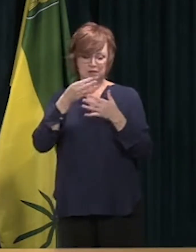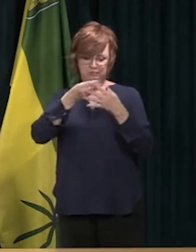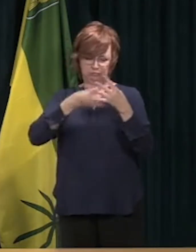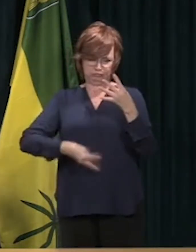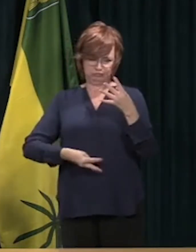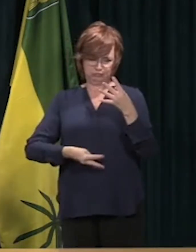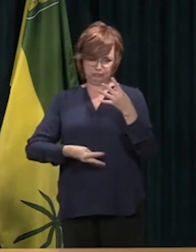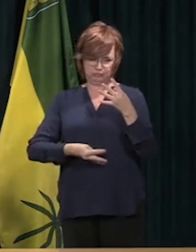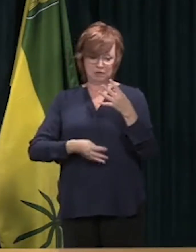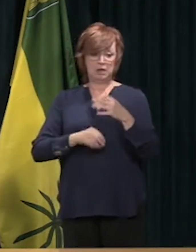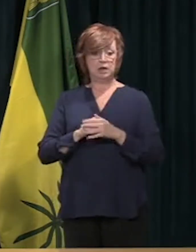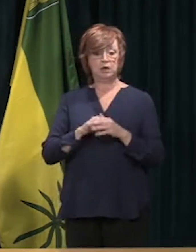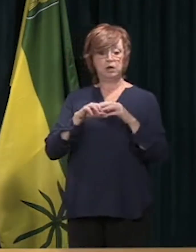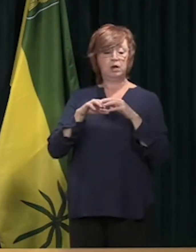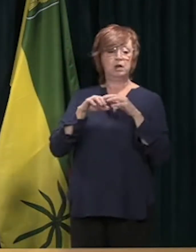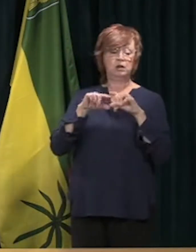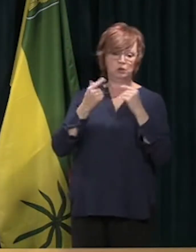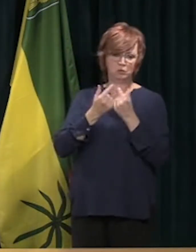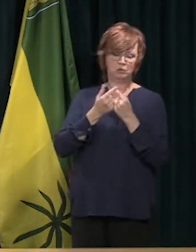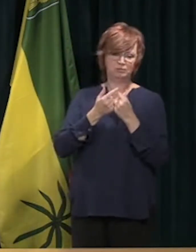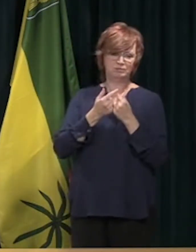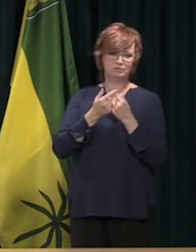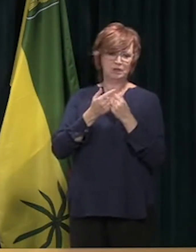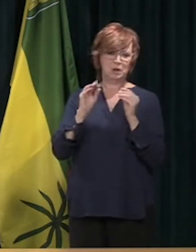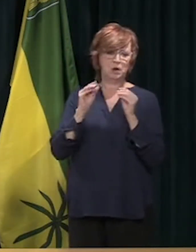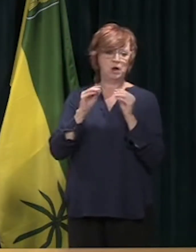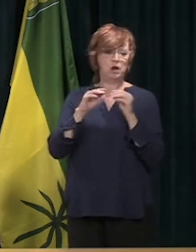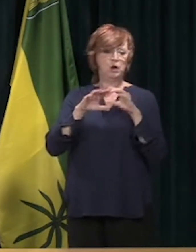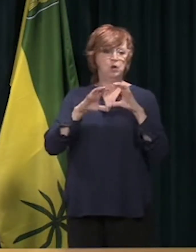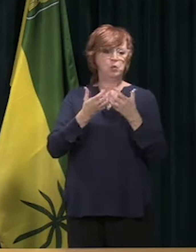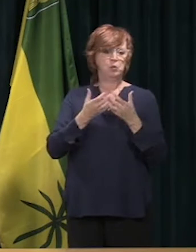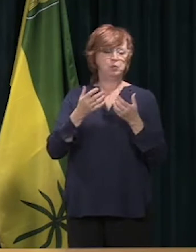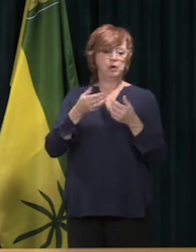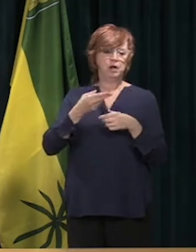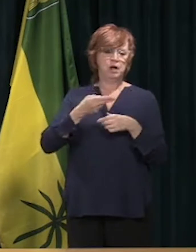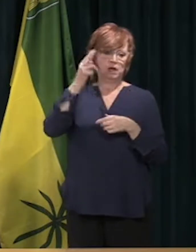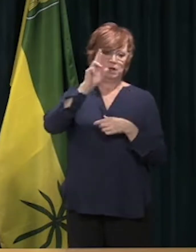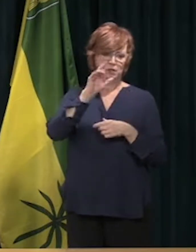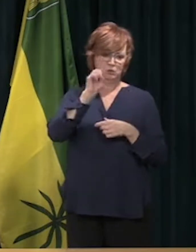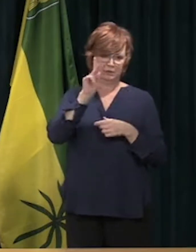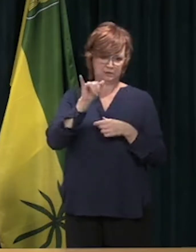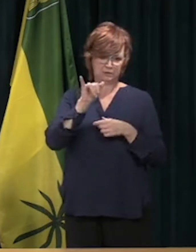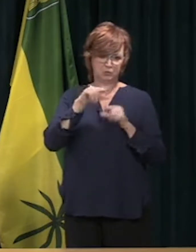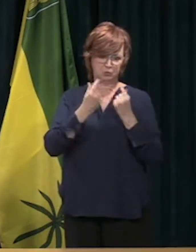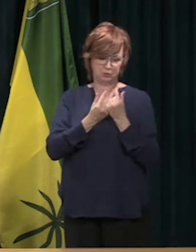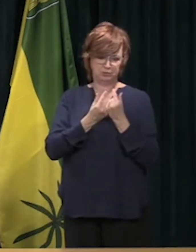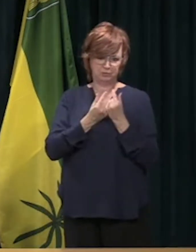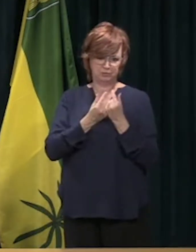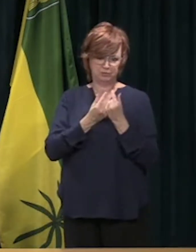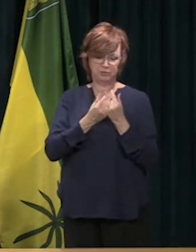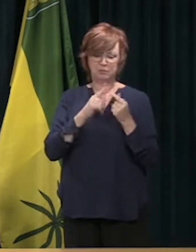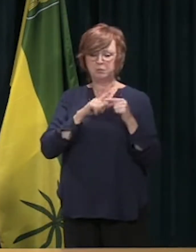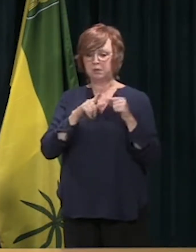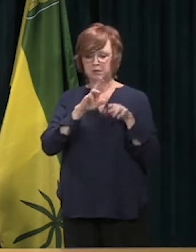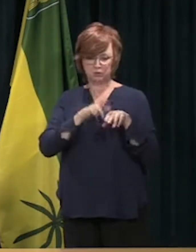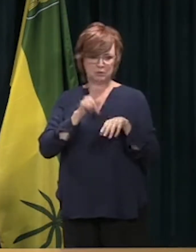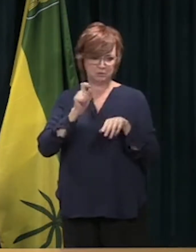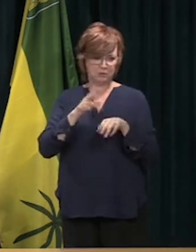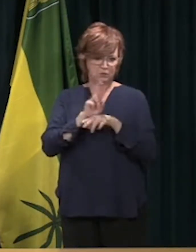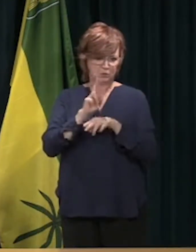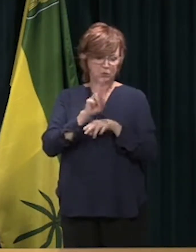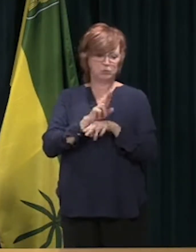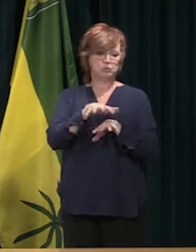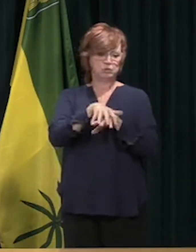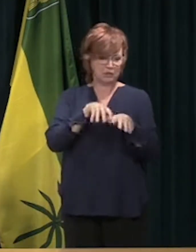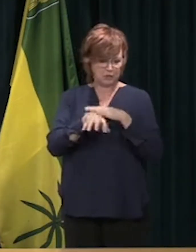obviously, they are at somewhat higher risk. They, do use appropriate precautions. But having said that,